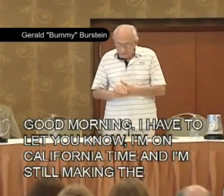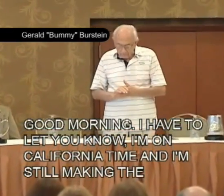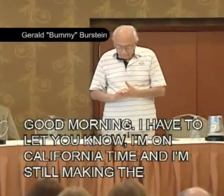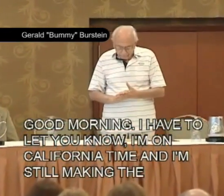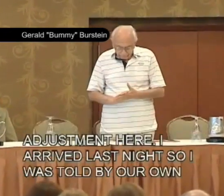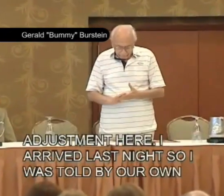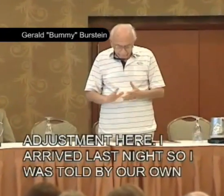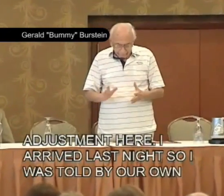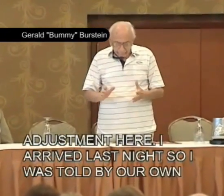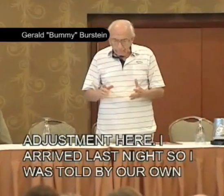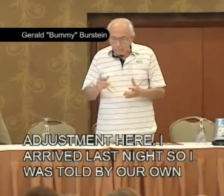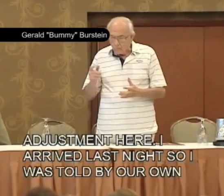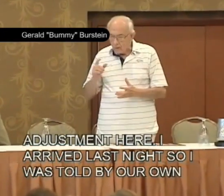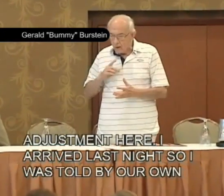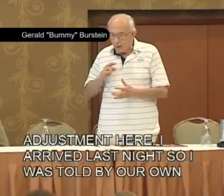arrived last night so